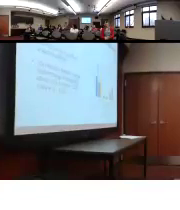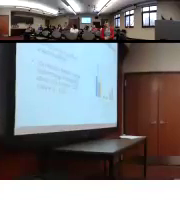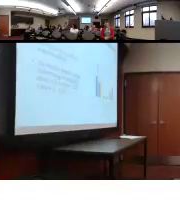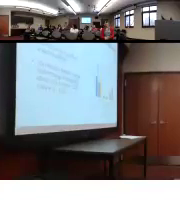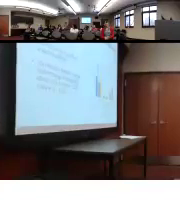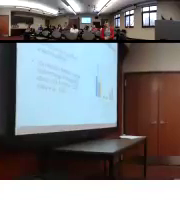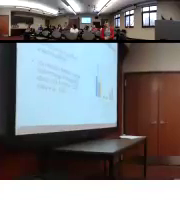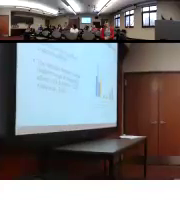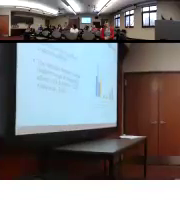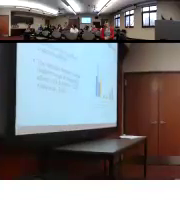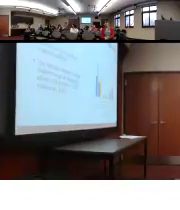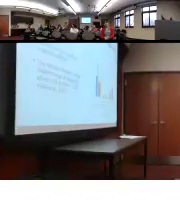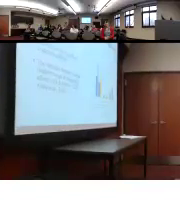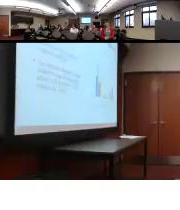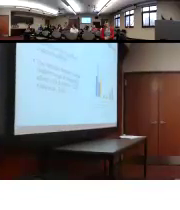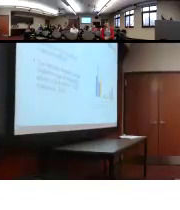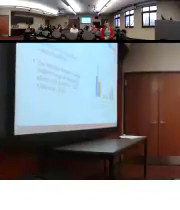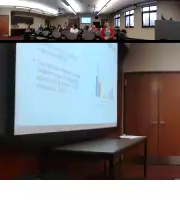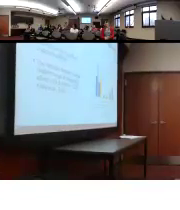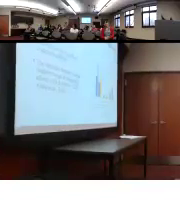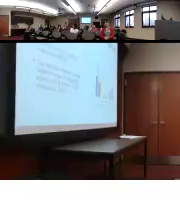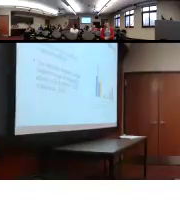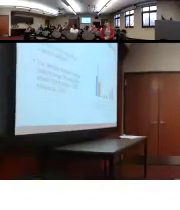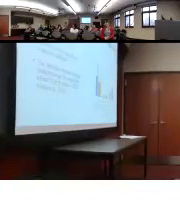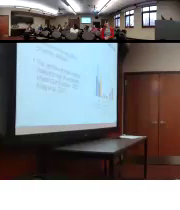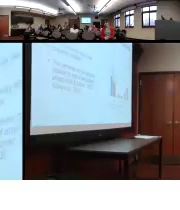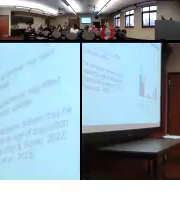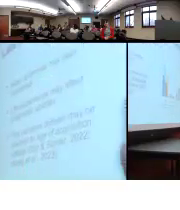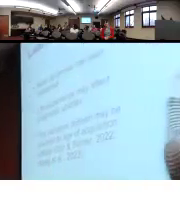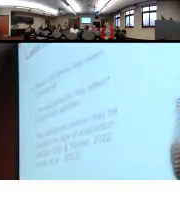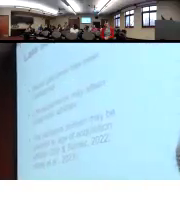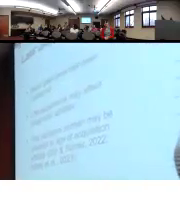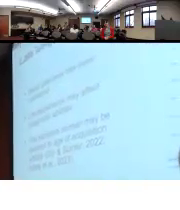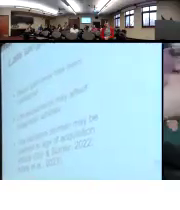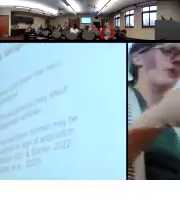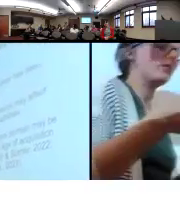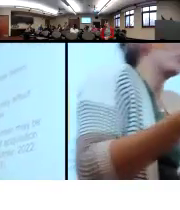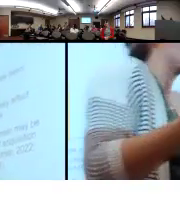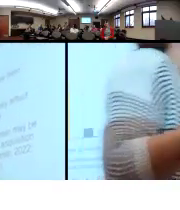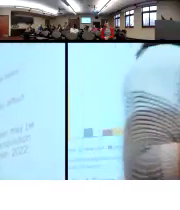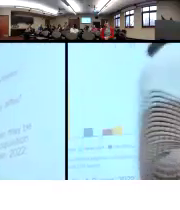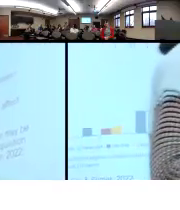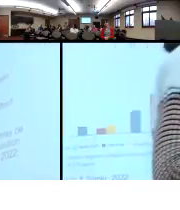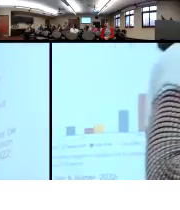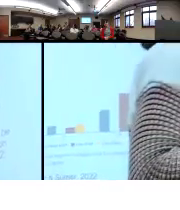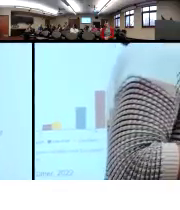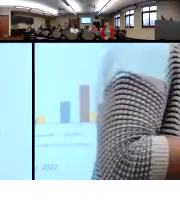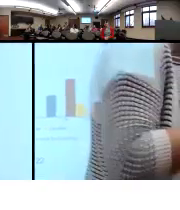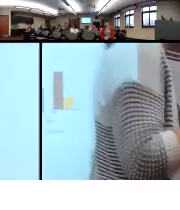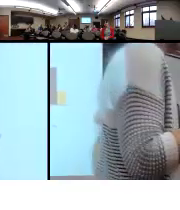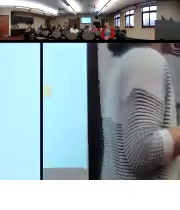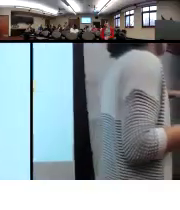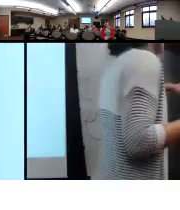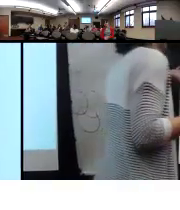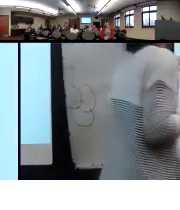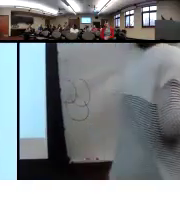So what should we then expect when language is learned late and you have to tell a narrative under those conditions? What